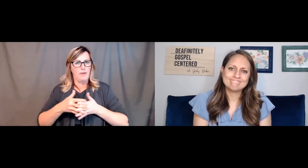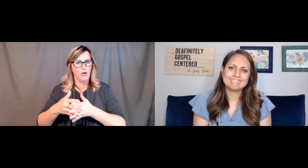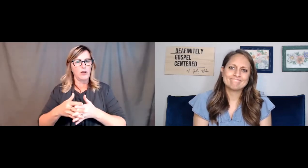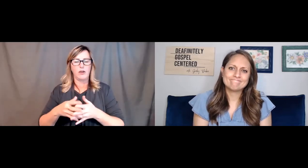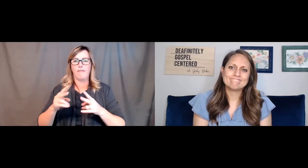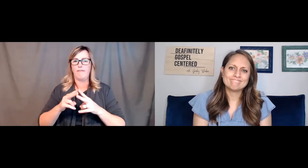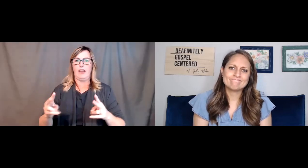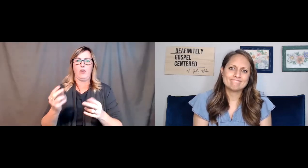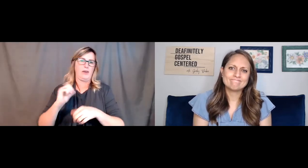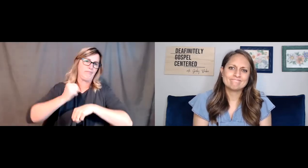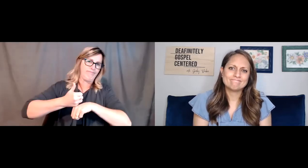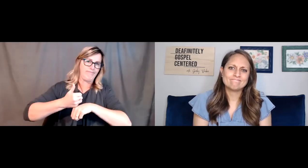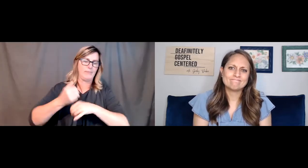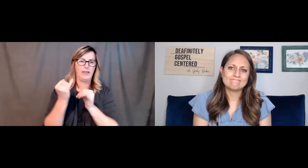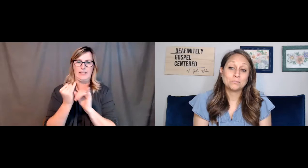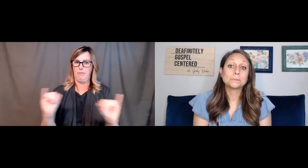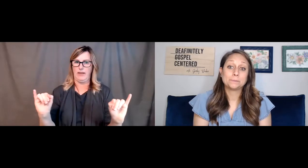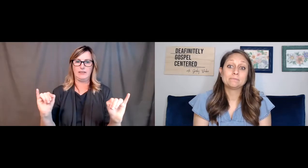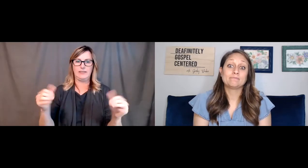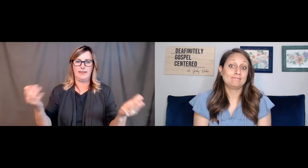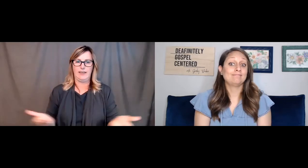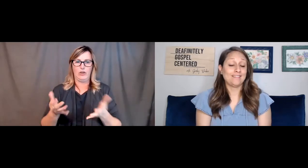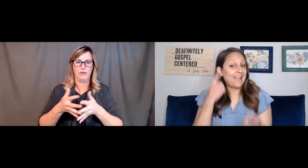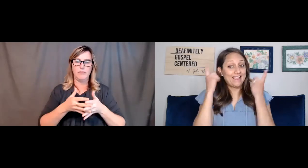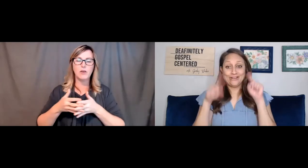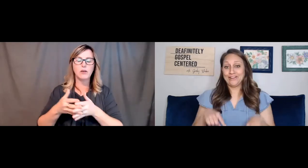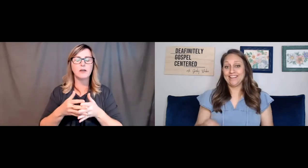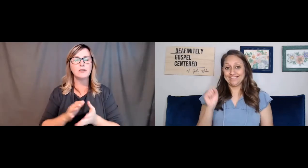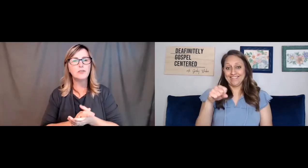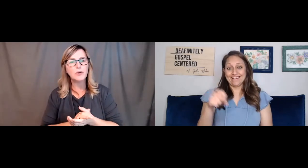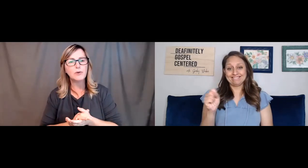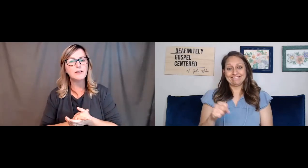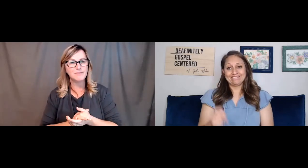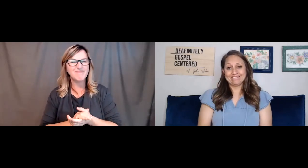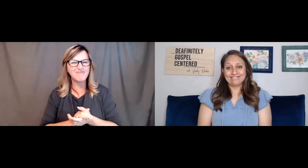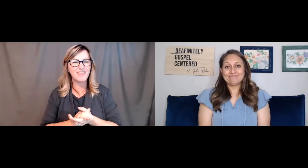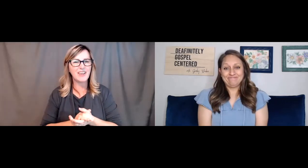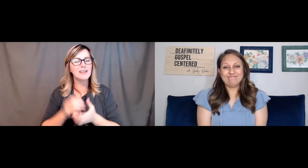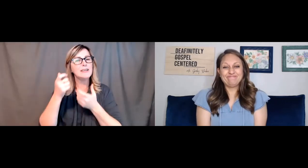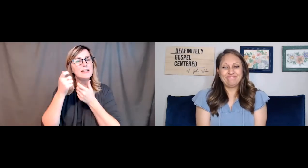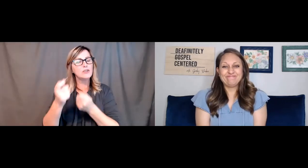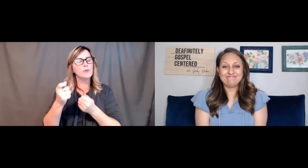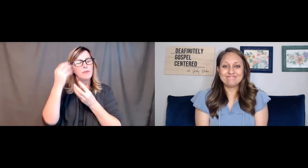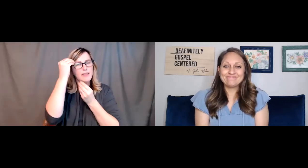isolate ourselves. And America is very independent, a very independent country.